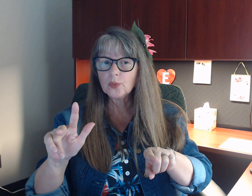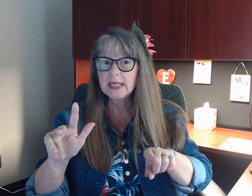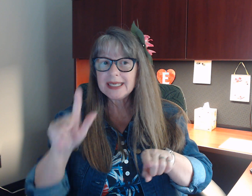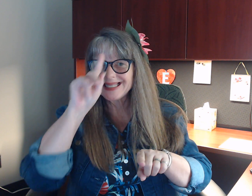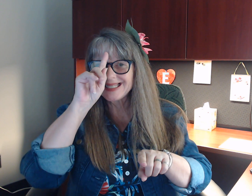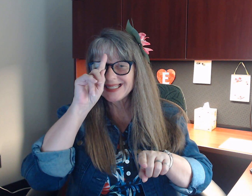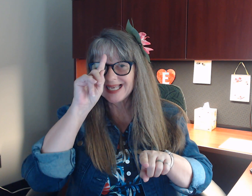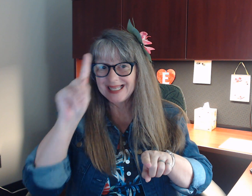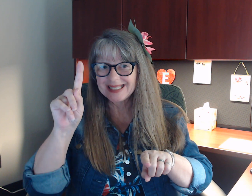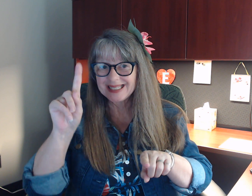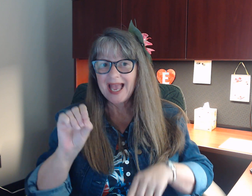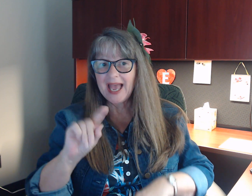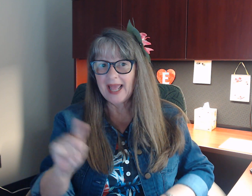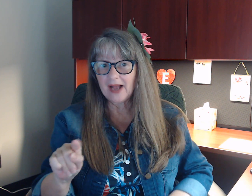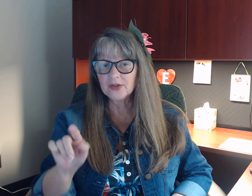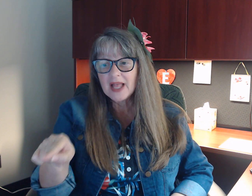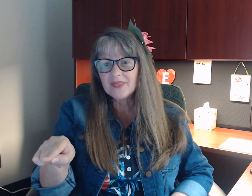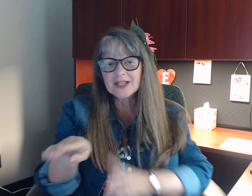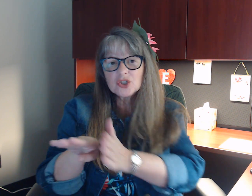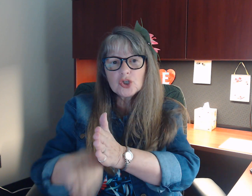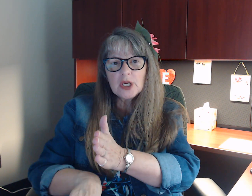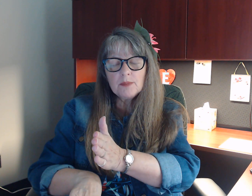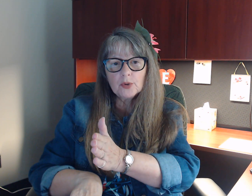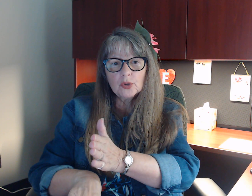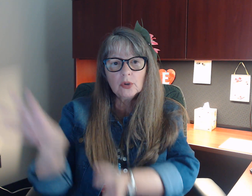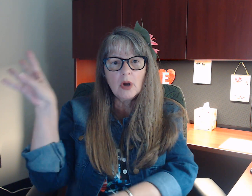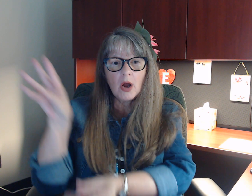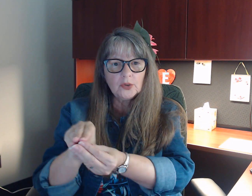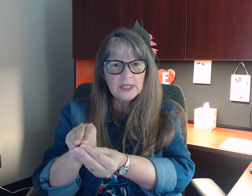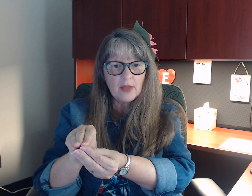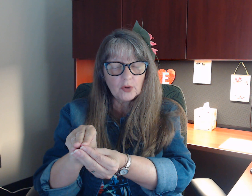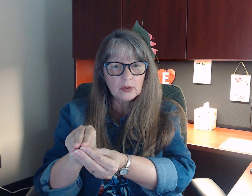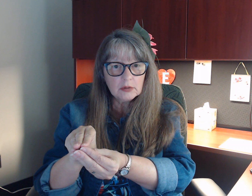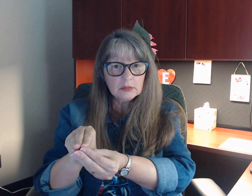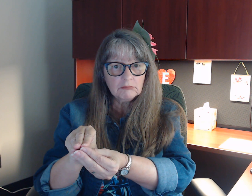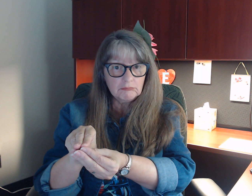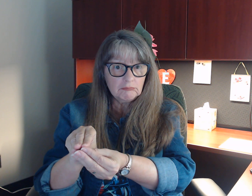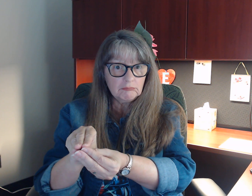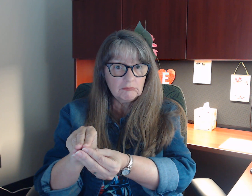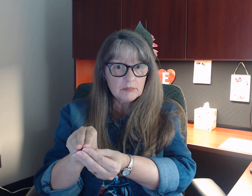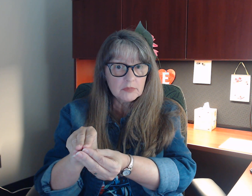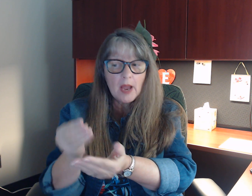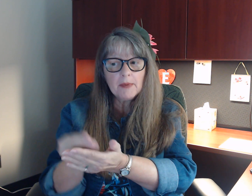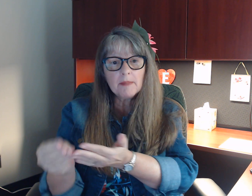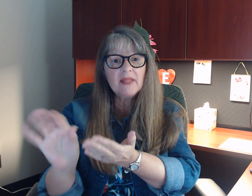23 cents an ounce. That's cheaper altogether. So I'm going to buy that